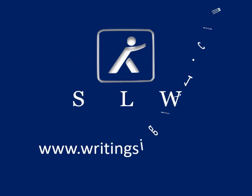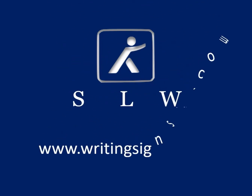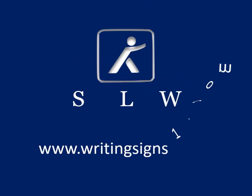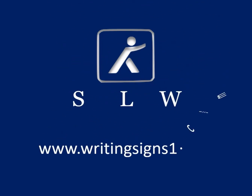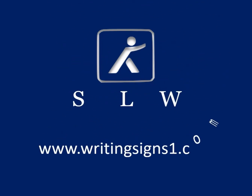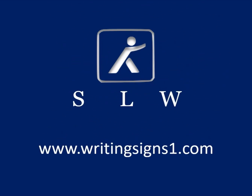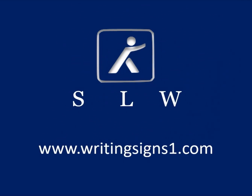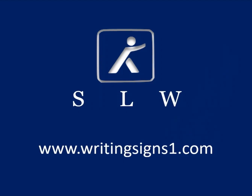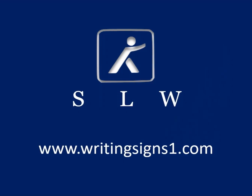oh